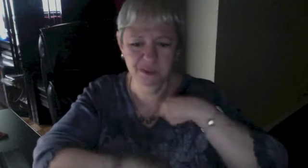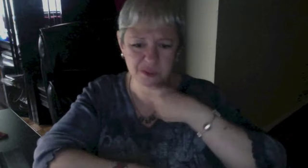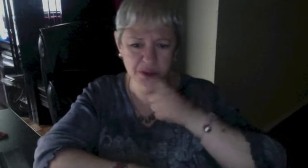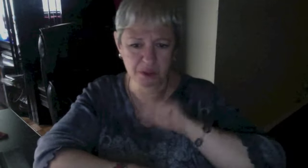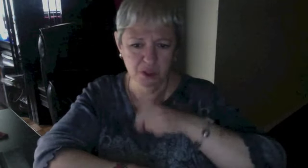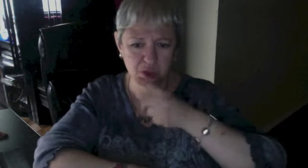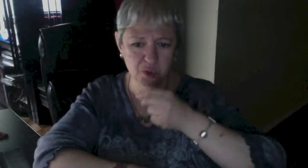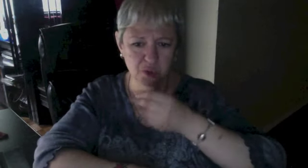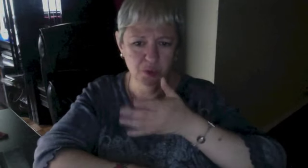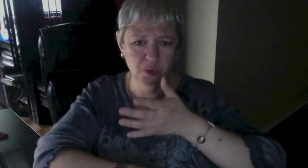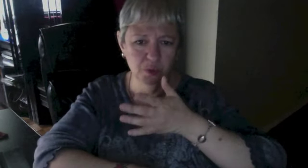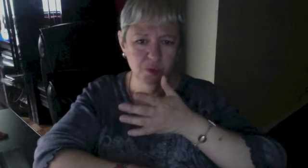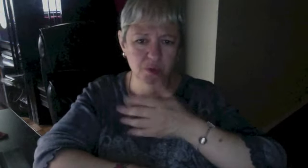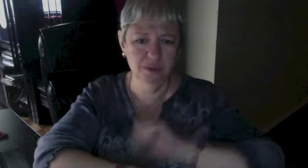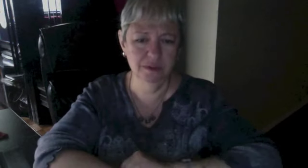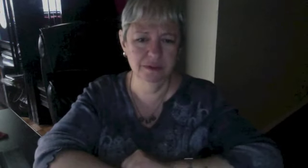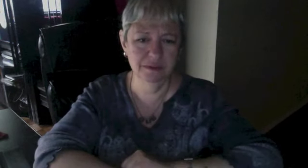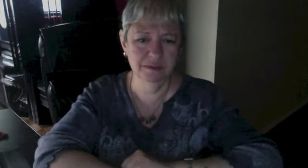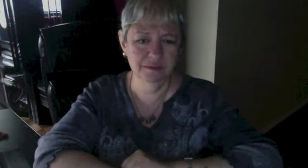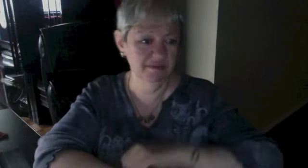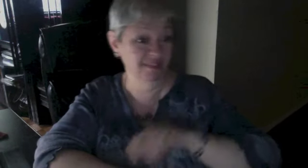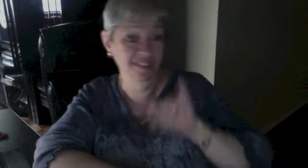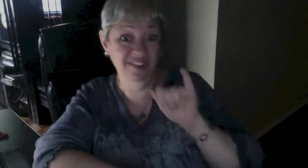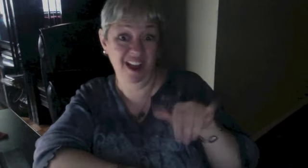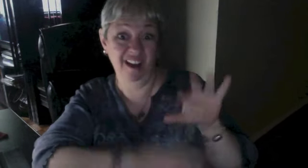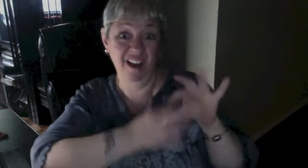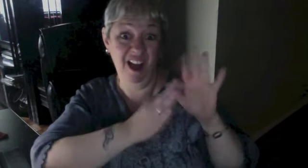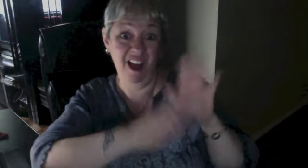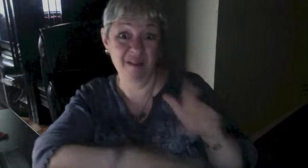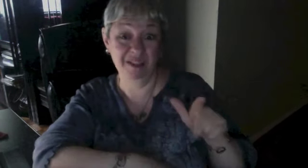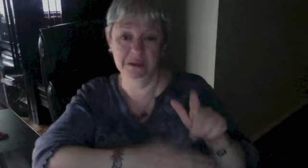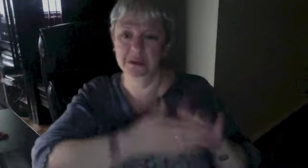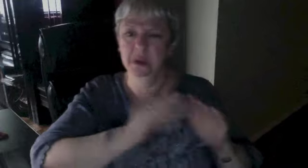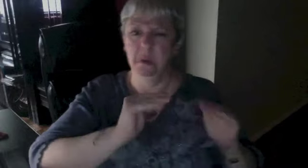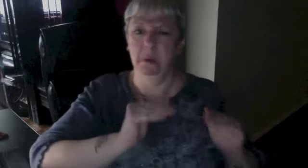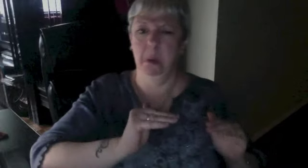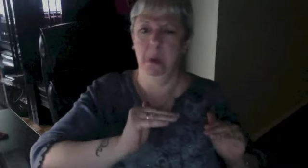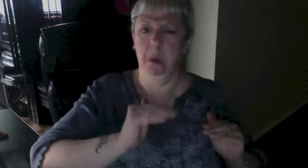Warner Cable. Enjoy better. And ask about getting a $200 Visa reward card.